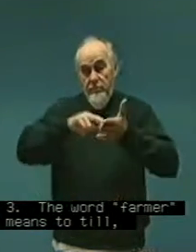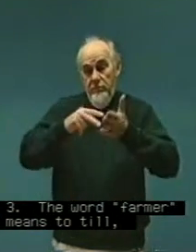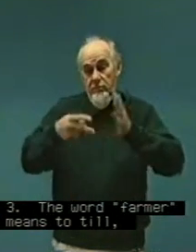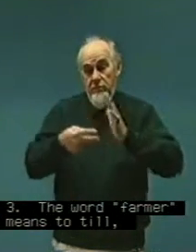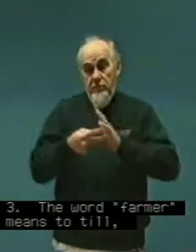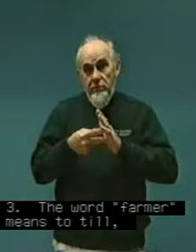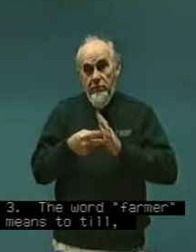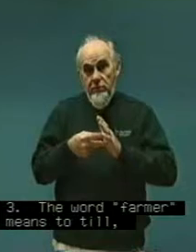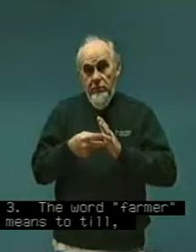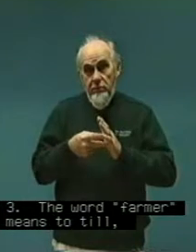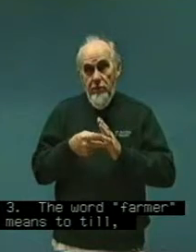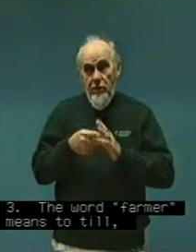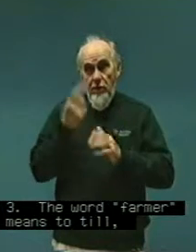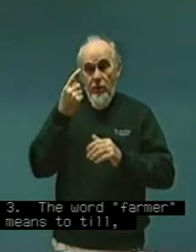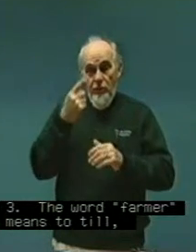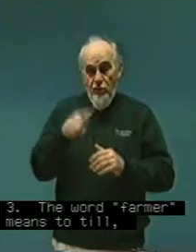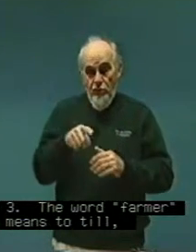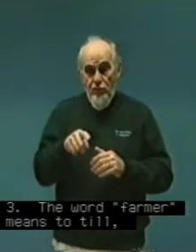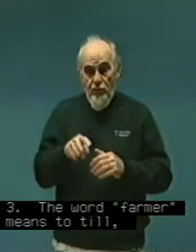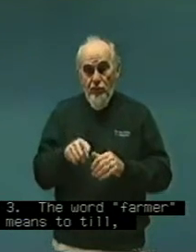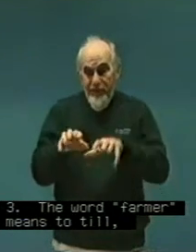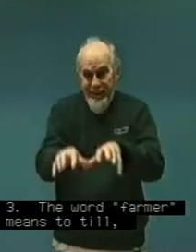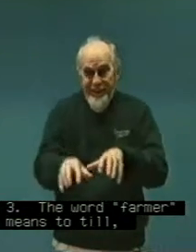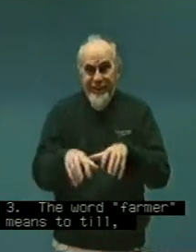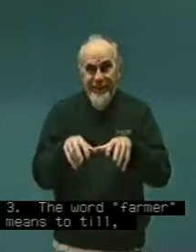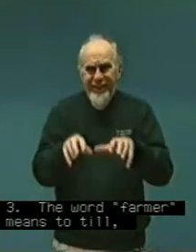The word farmer means to till,